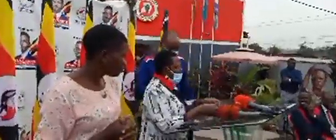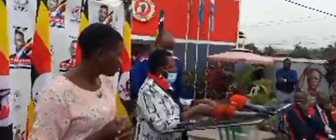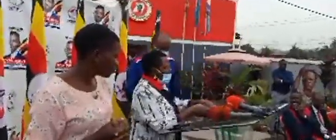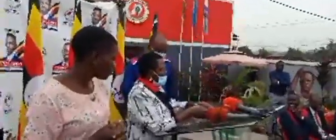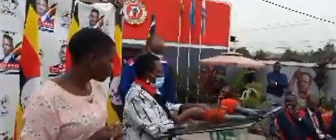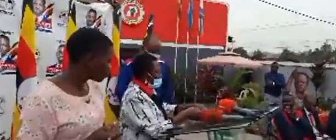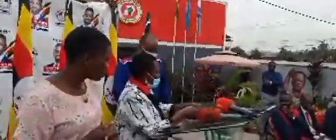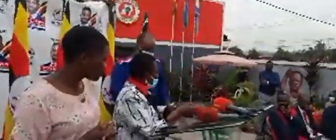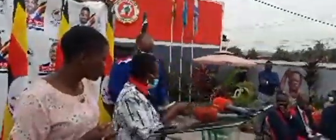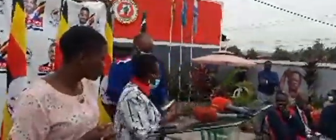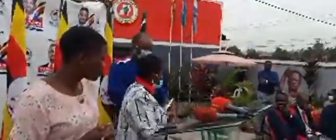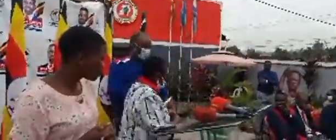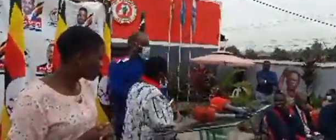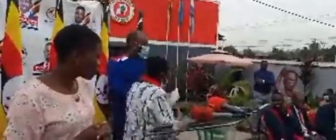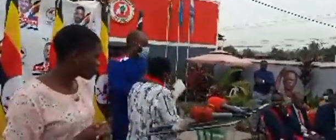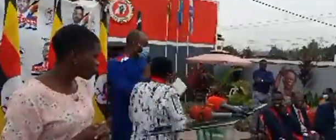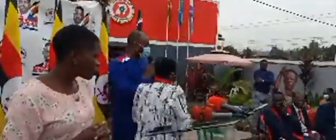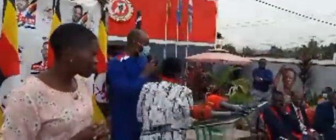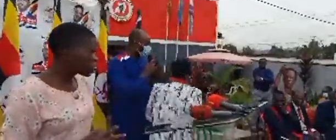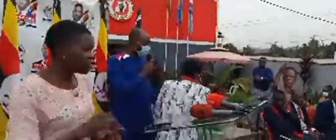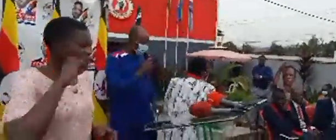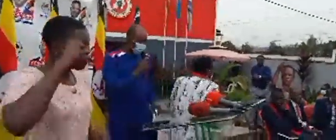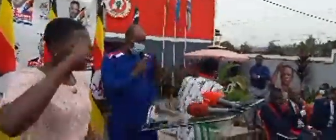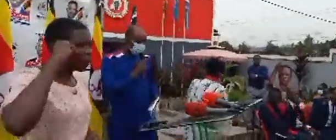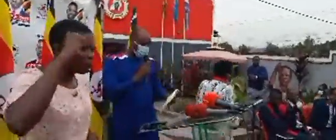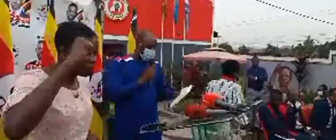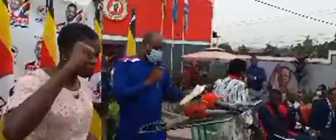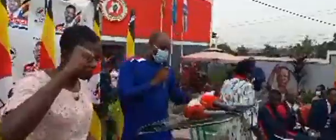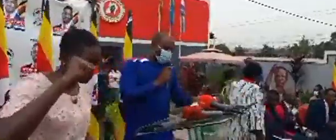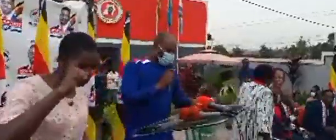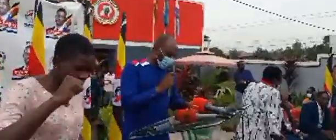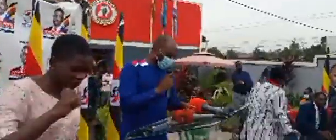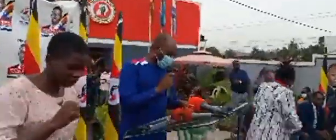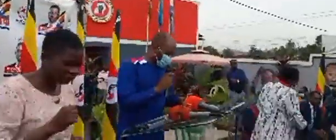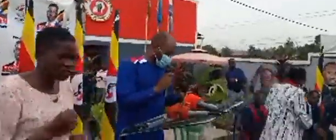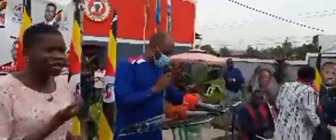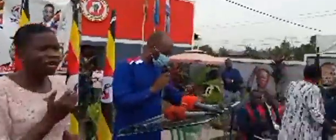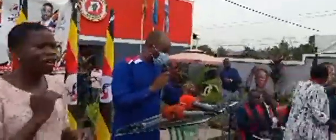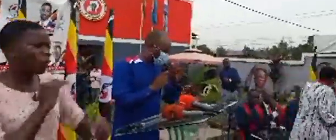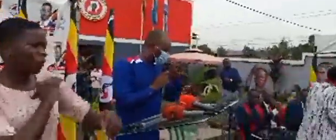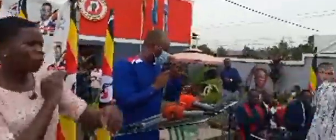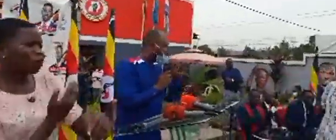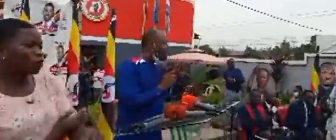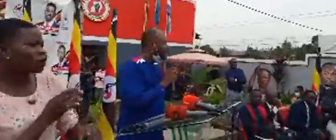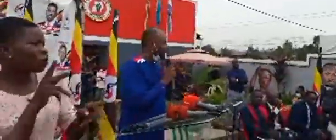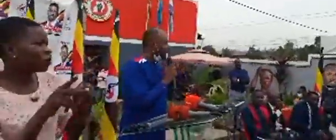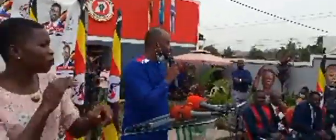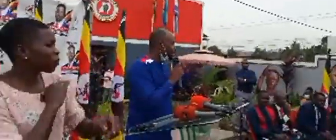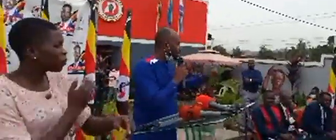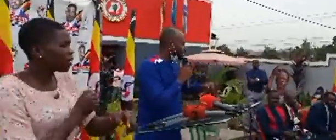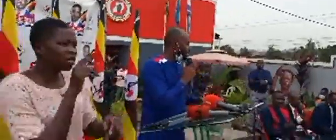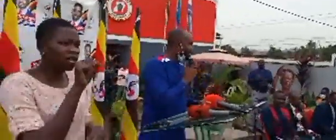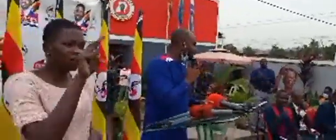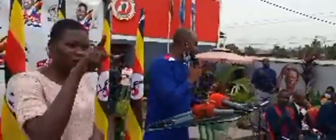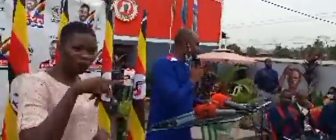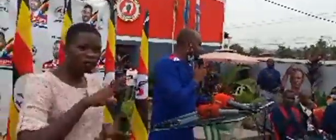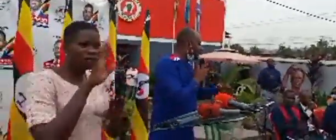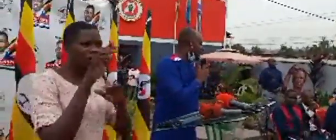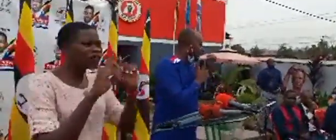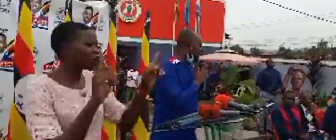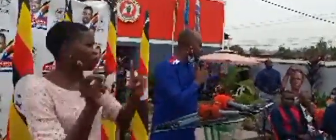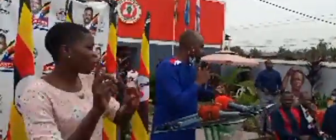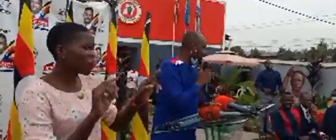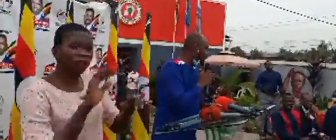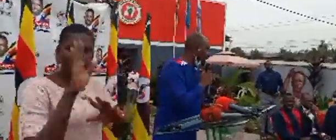meeting? Thank you very much, Mama. People power! Our power! Our power! People power! NUP!